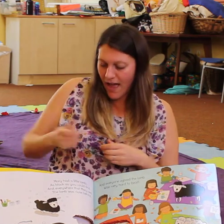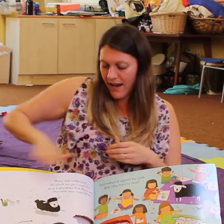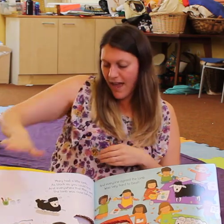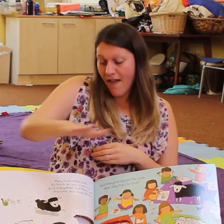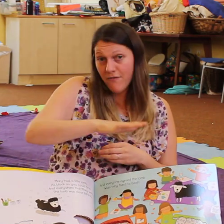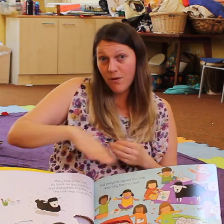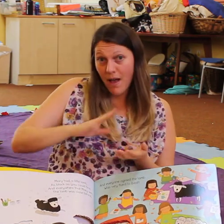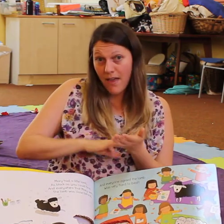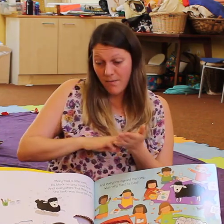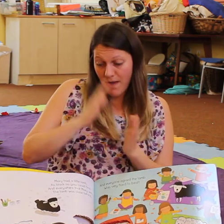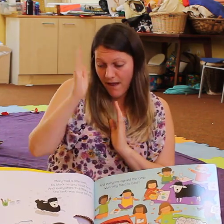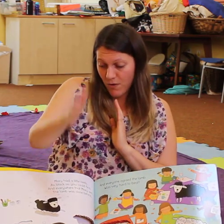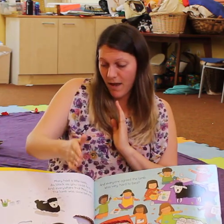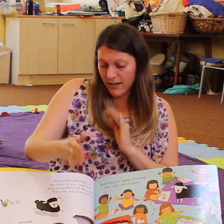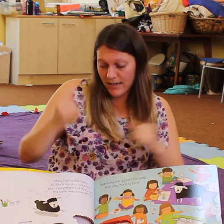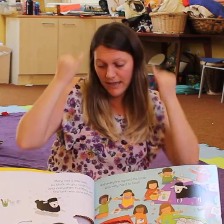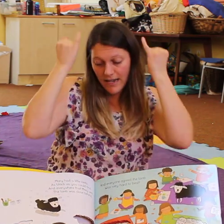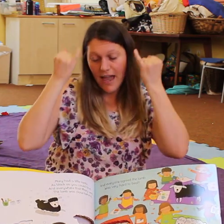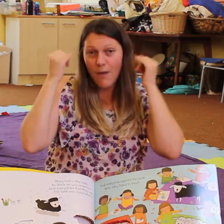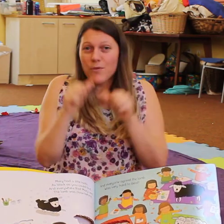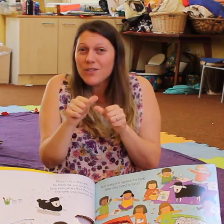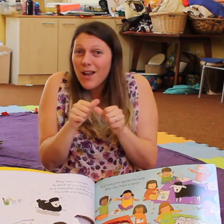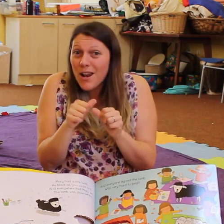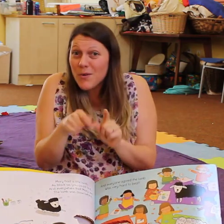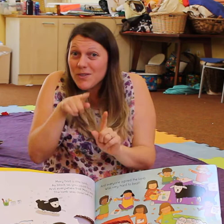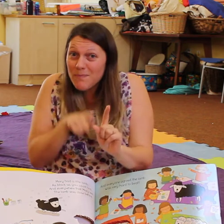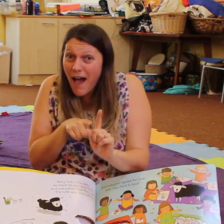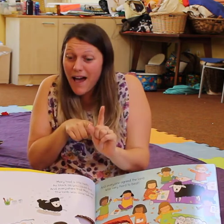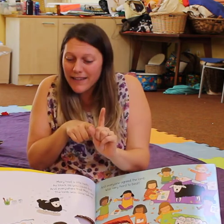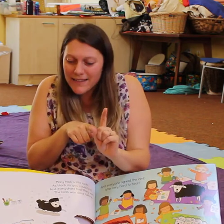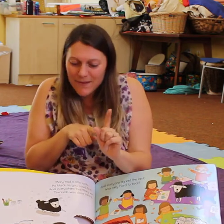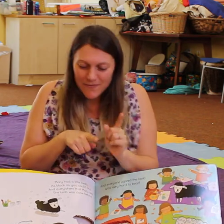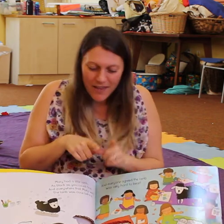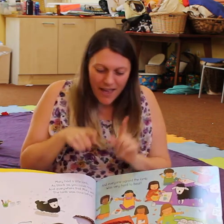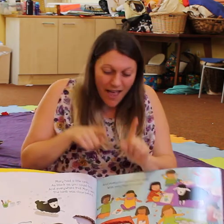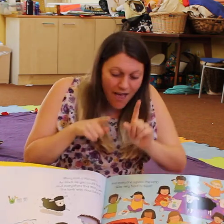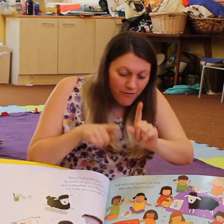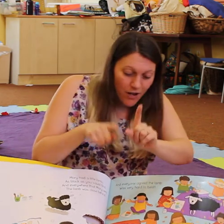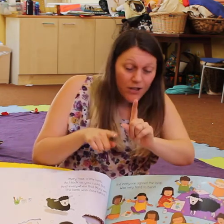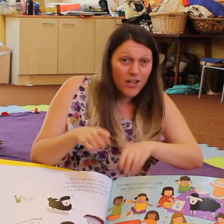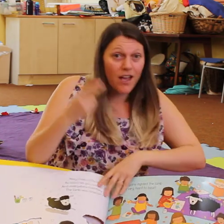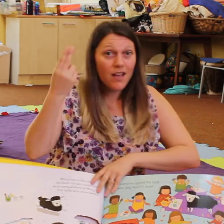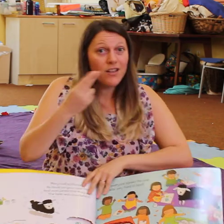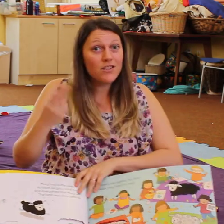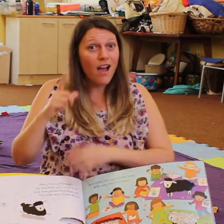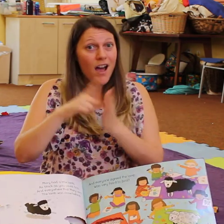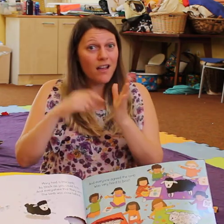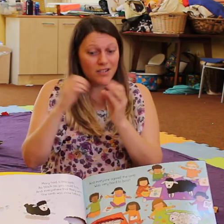And everywhere that Mary went, the lamb was close behind. It followed her to art